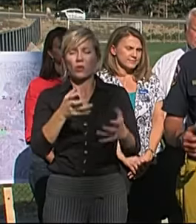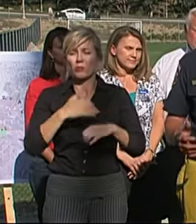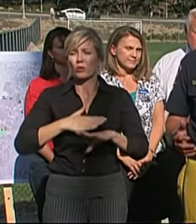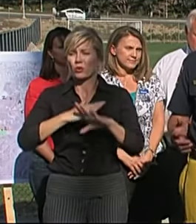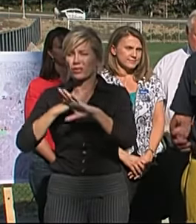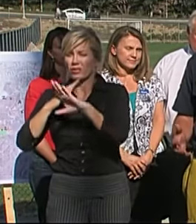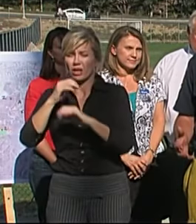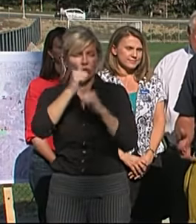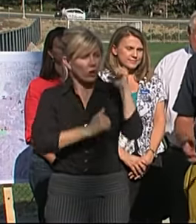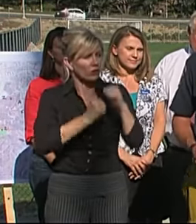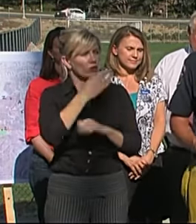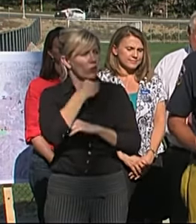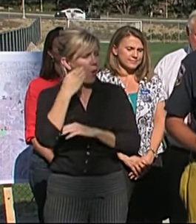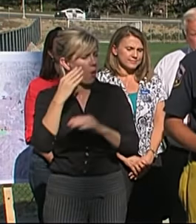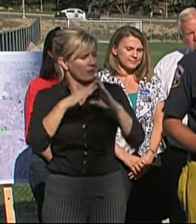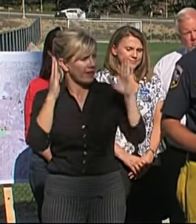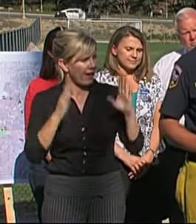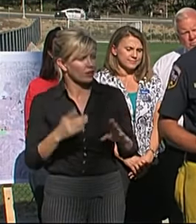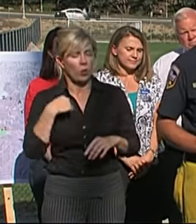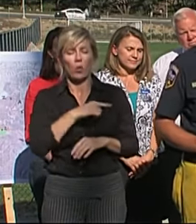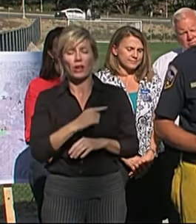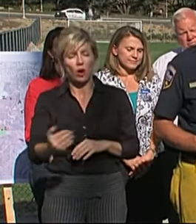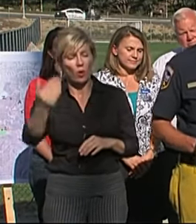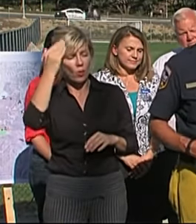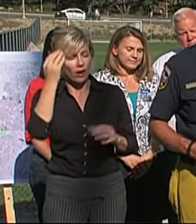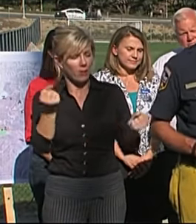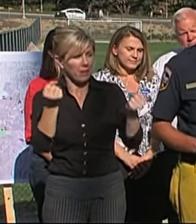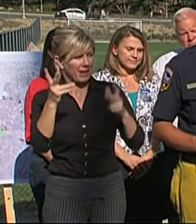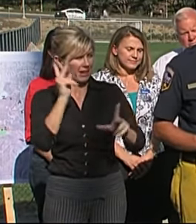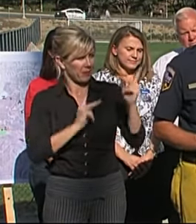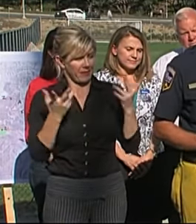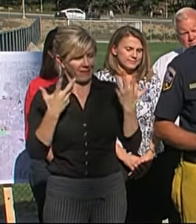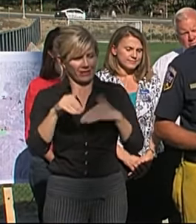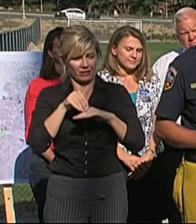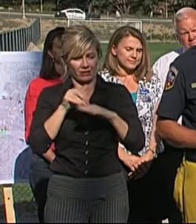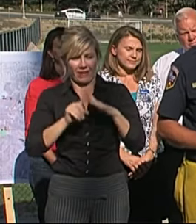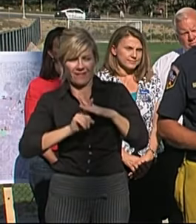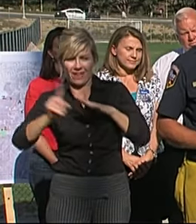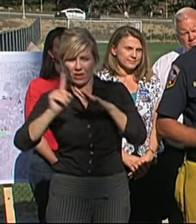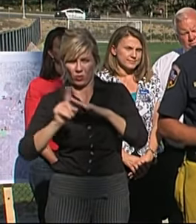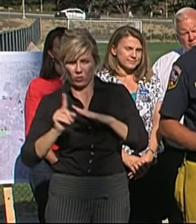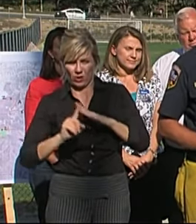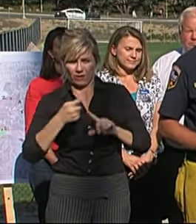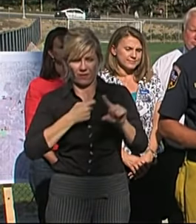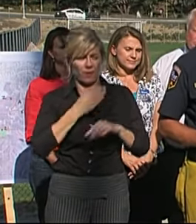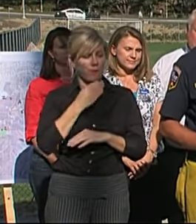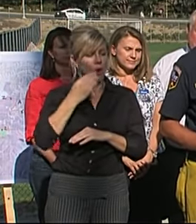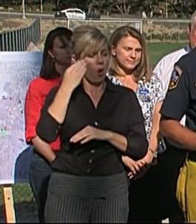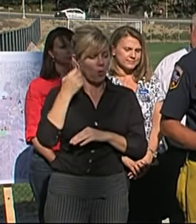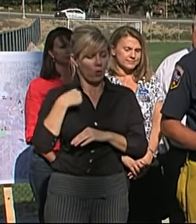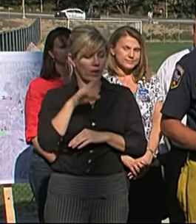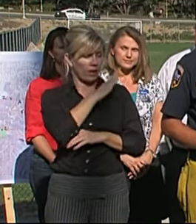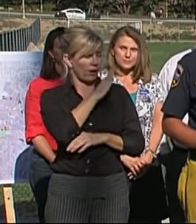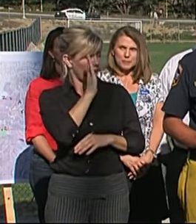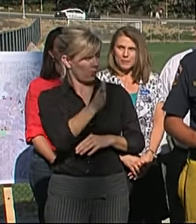We're also very cognizant to all the people who have been evacuated. One of the other priorities for us today is evaluate which ones we can